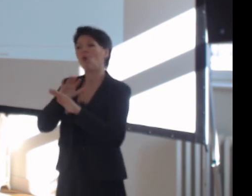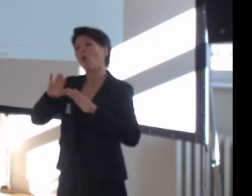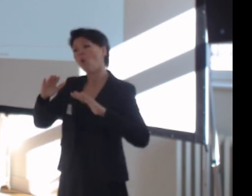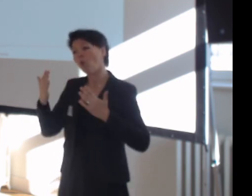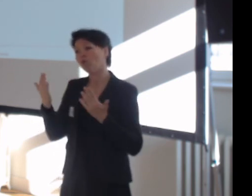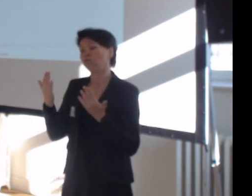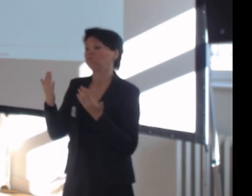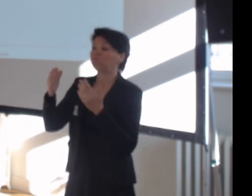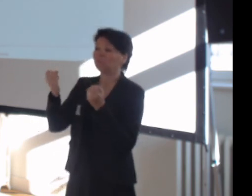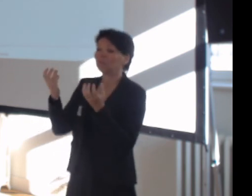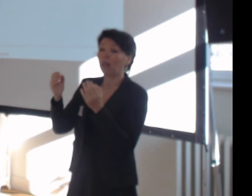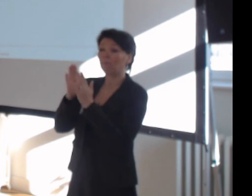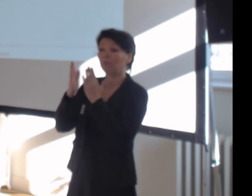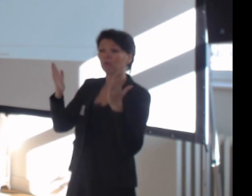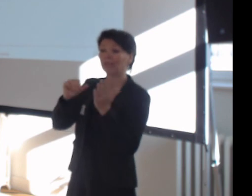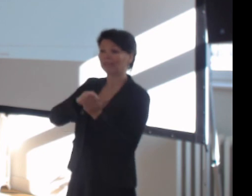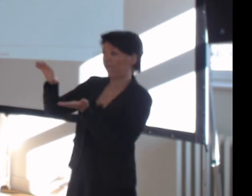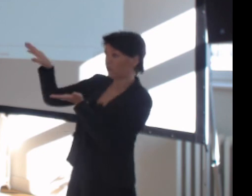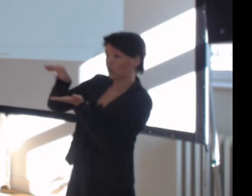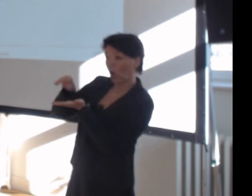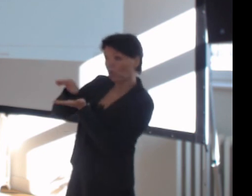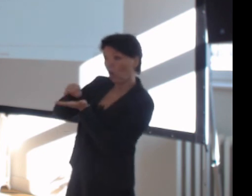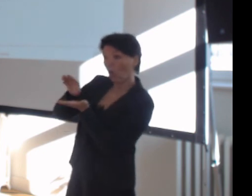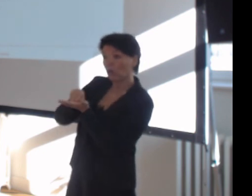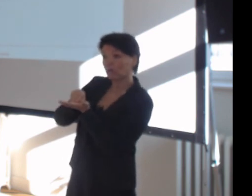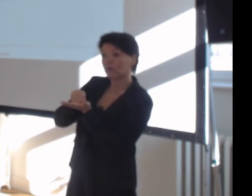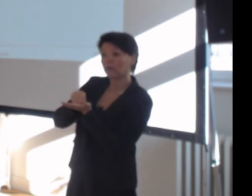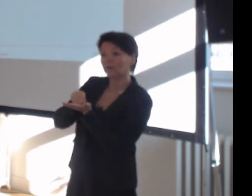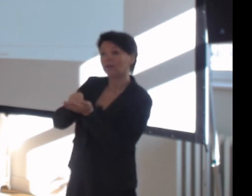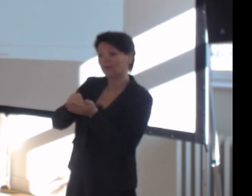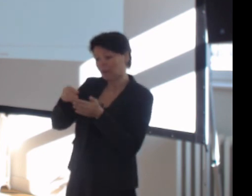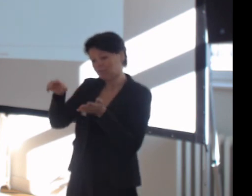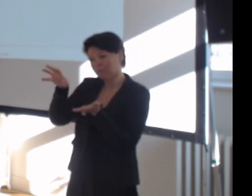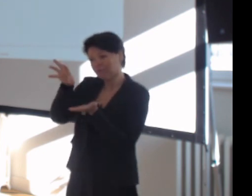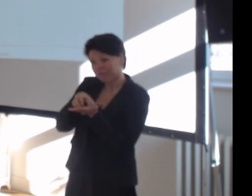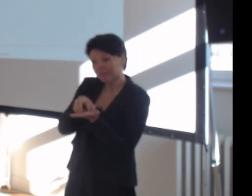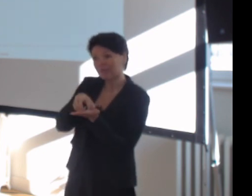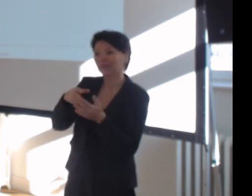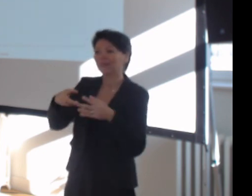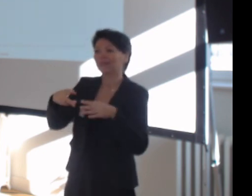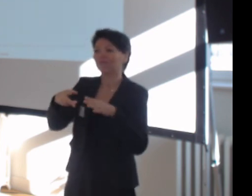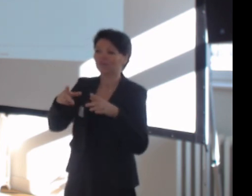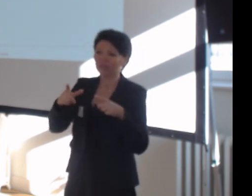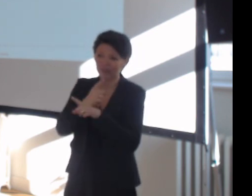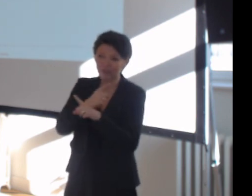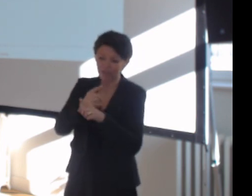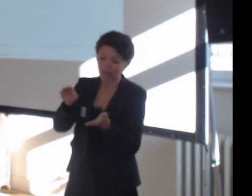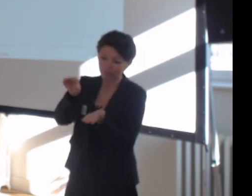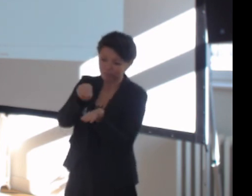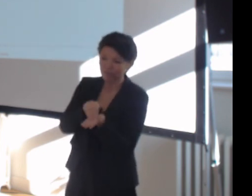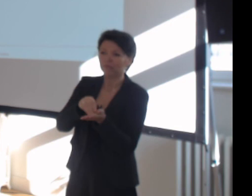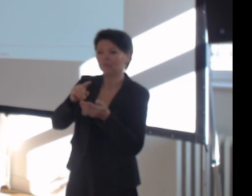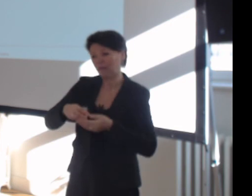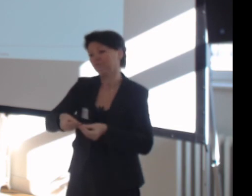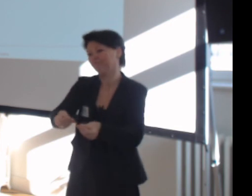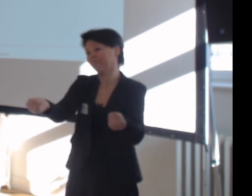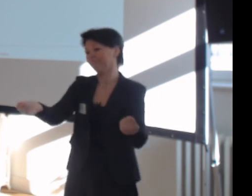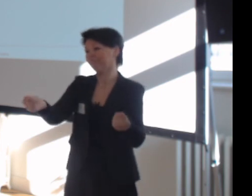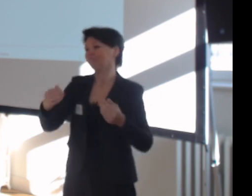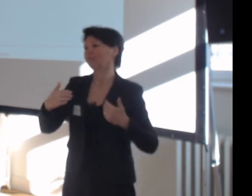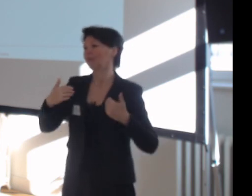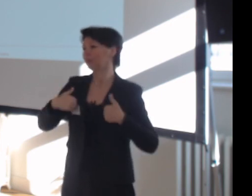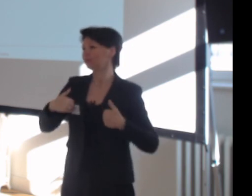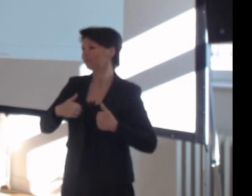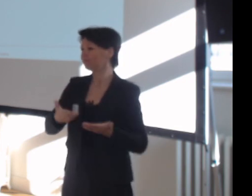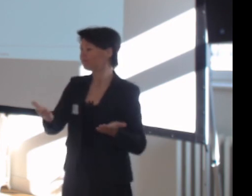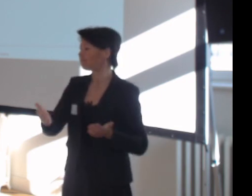burn them on DVD and then give it to the users. And the total number of downloads since